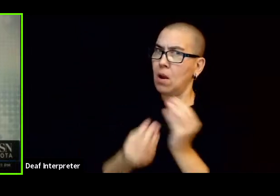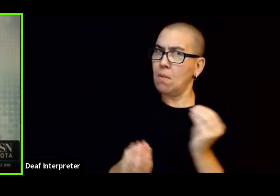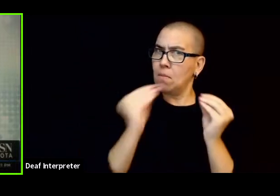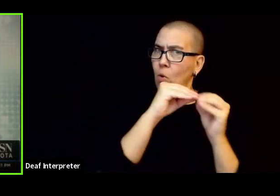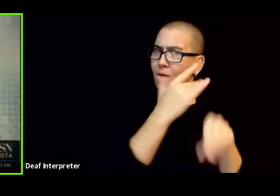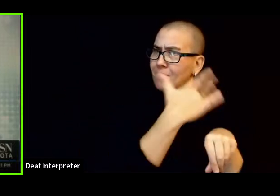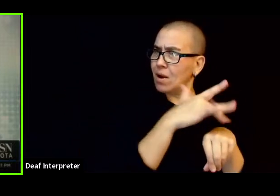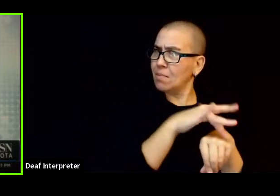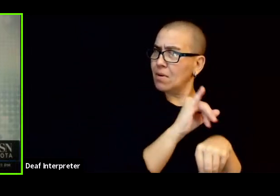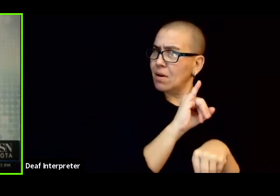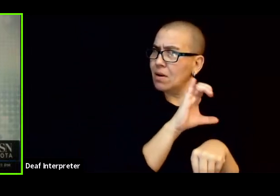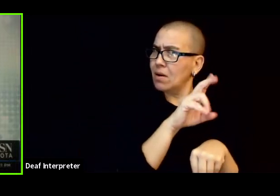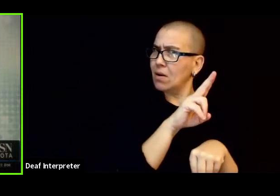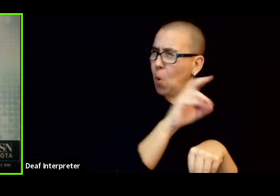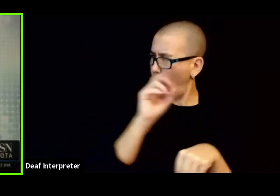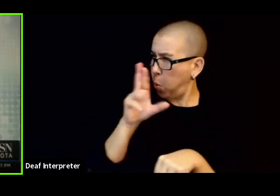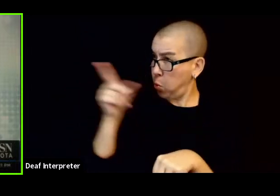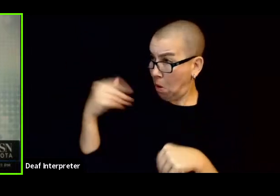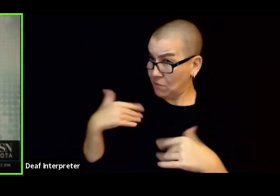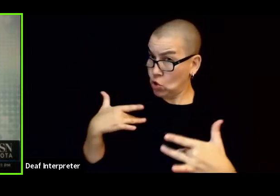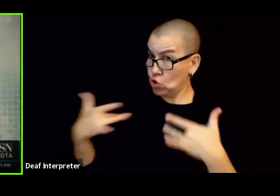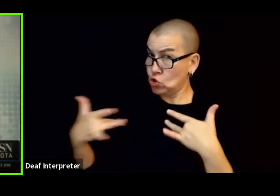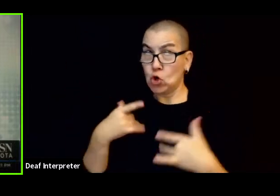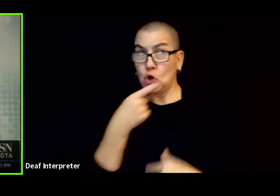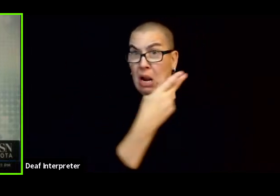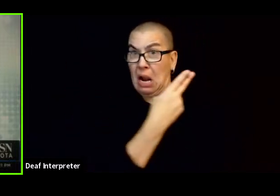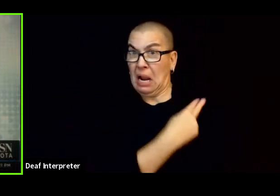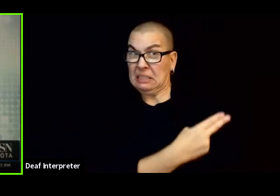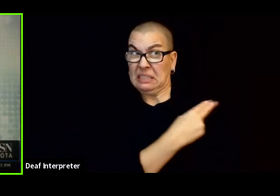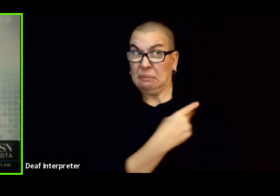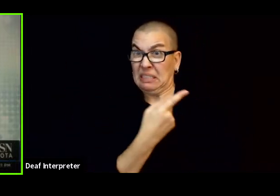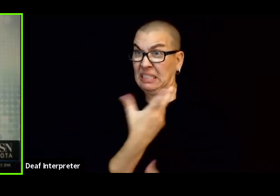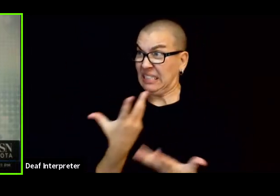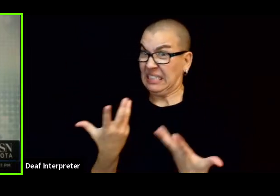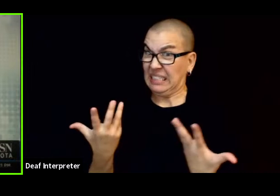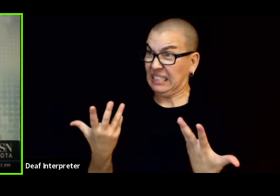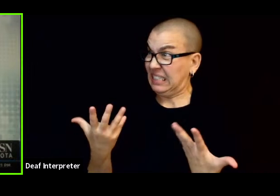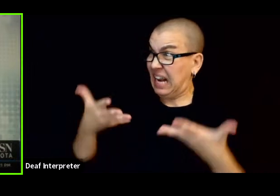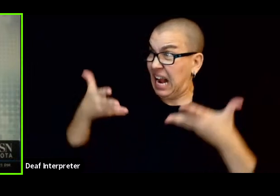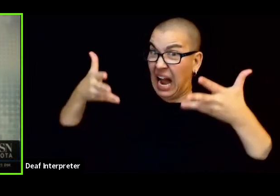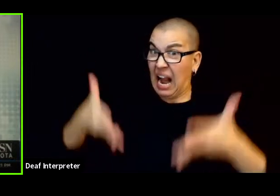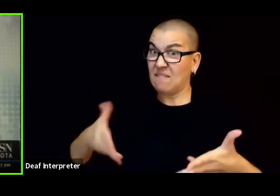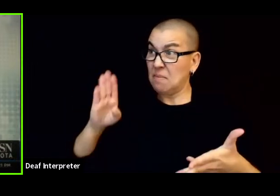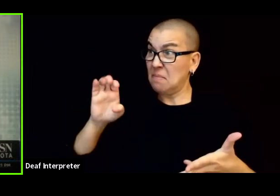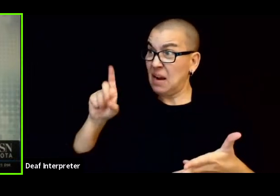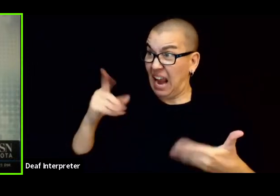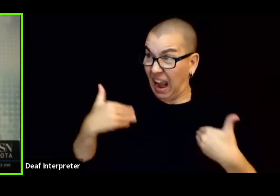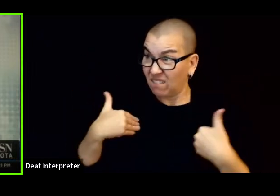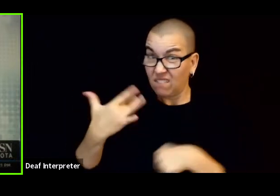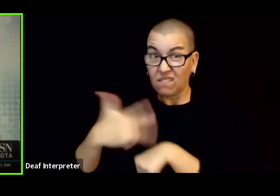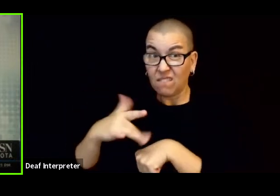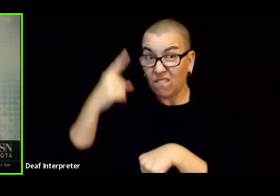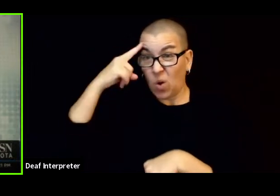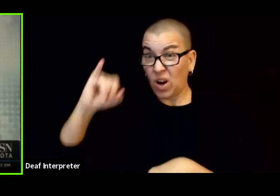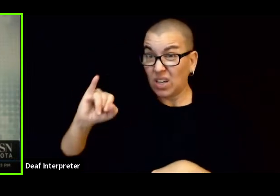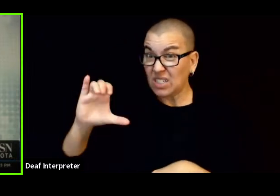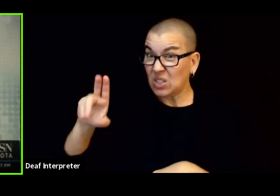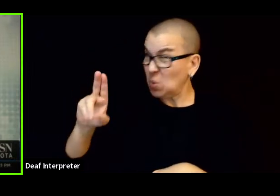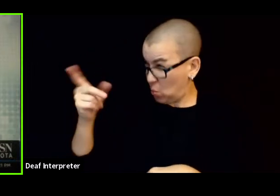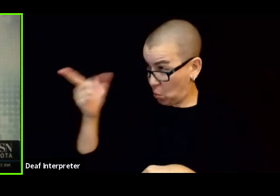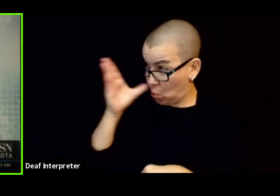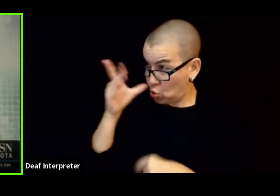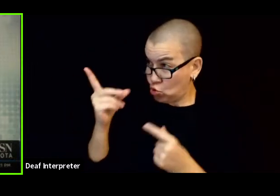hospitals are out of intensive care space and whether any steps need to be taken. Well, thanks for the question, Jeremy.